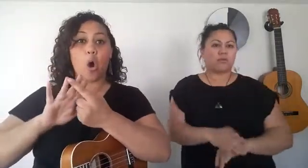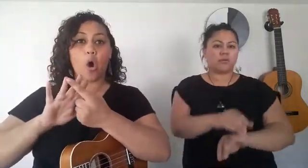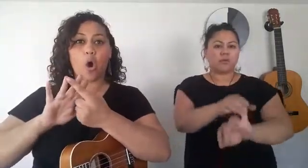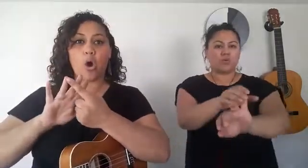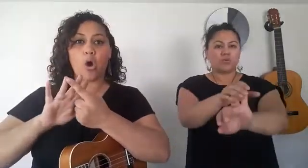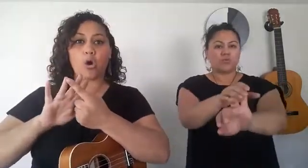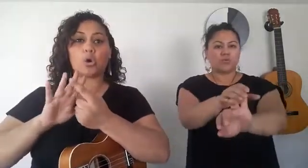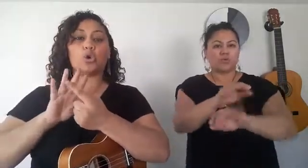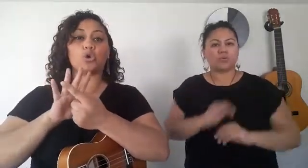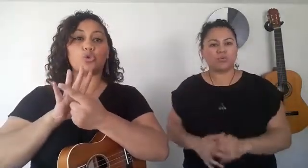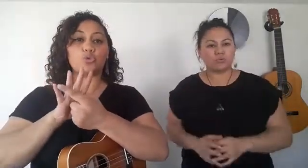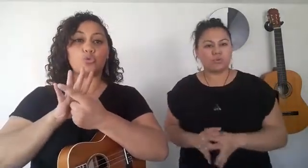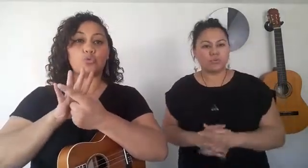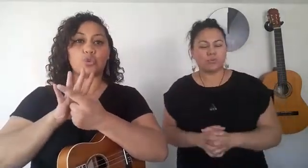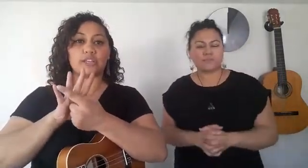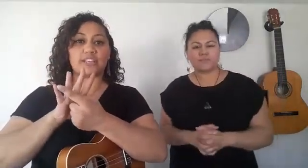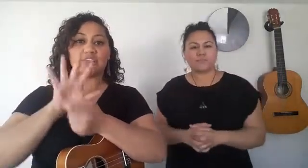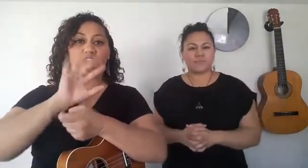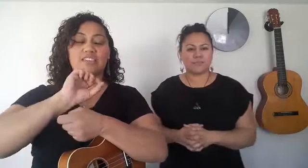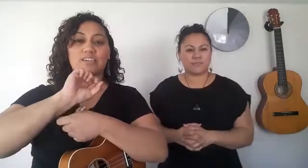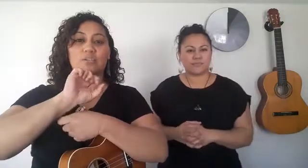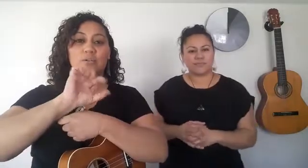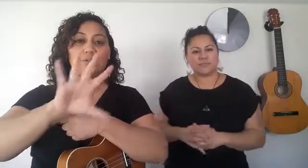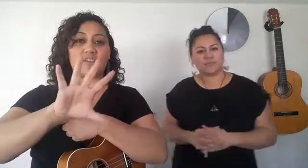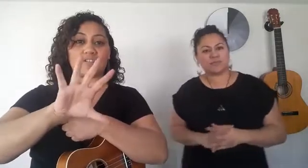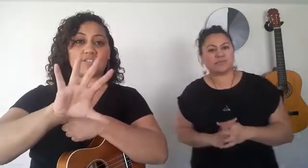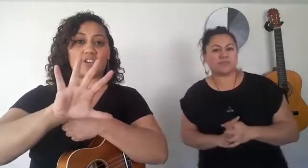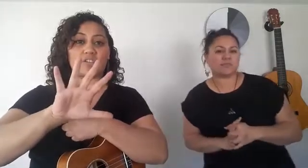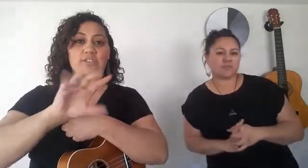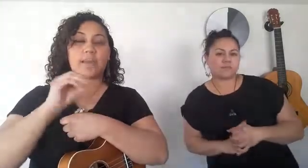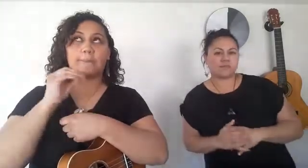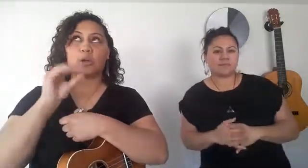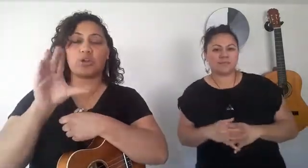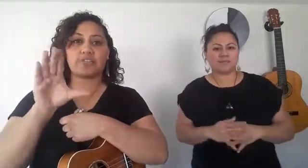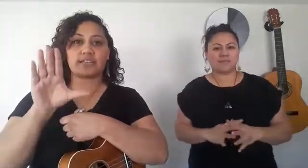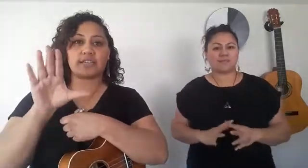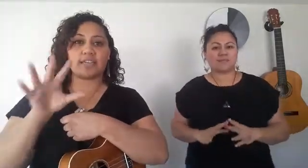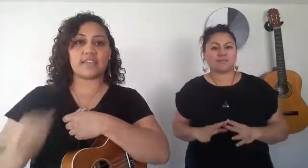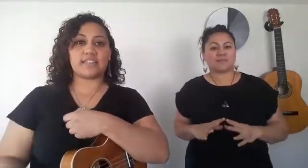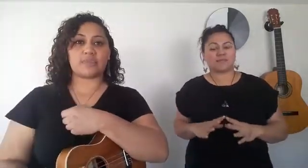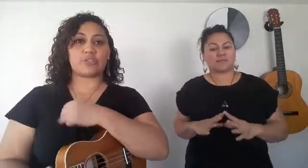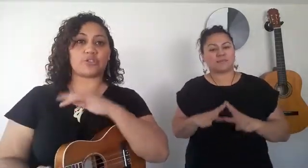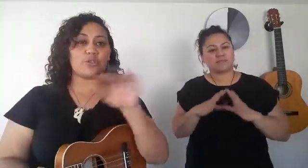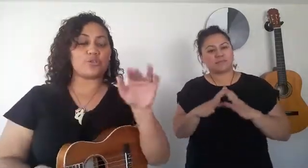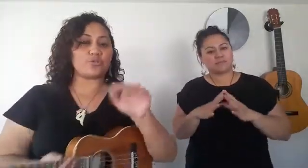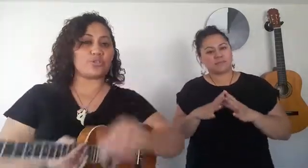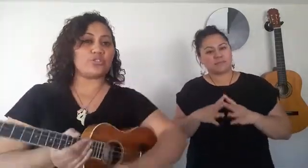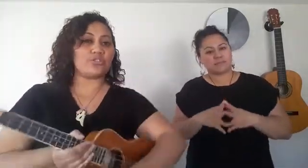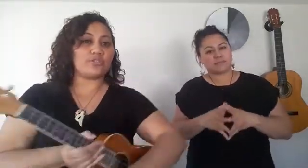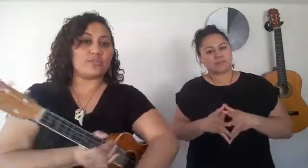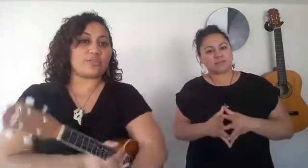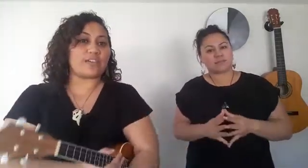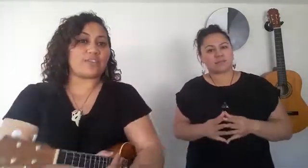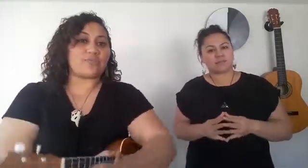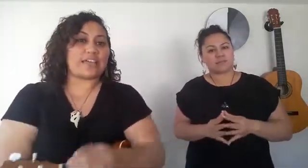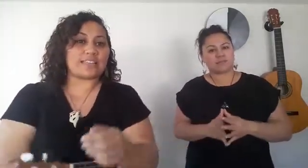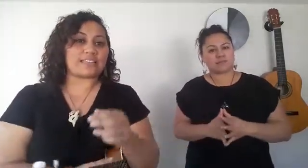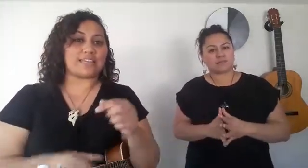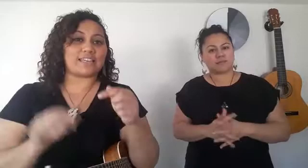O, U. Now if you can get all 5 of those perfectly, then with the tohuto, with the macron, how do they sound, Leah?